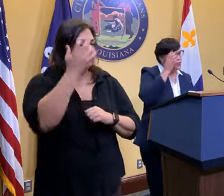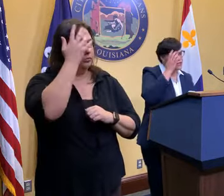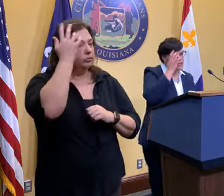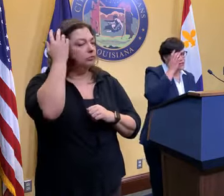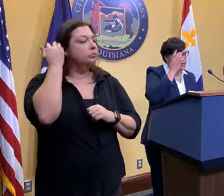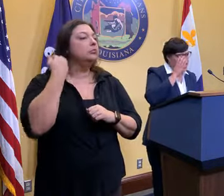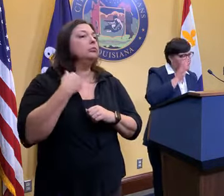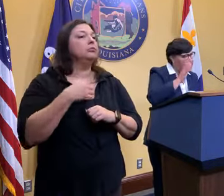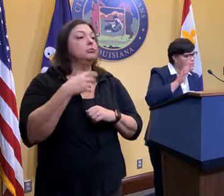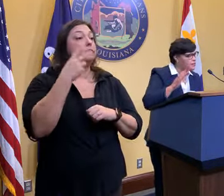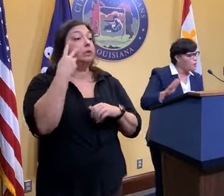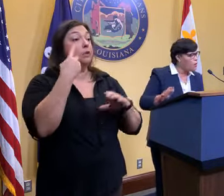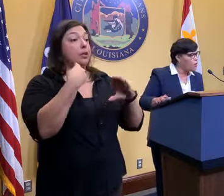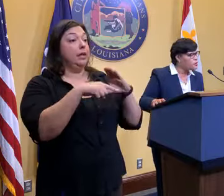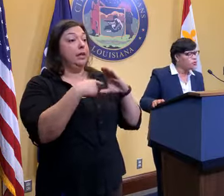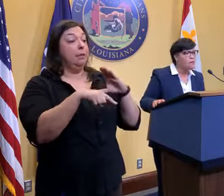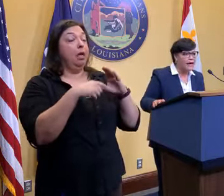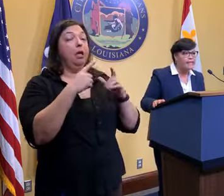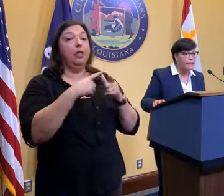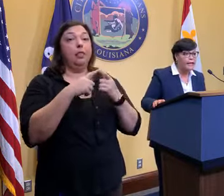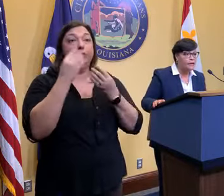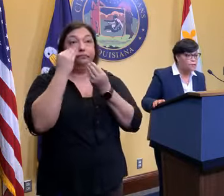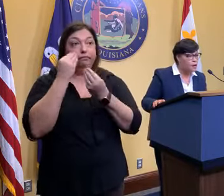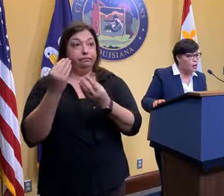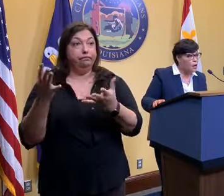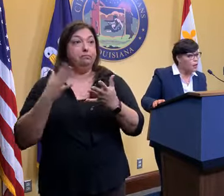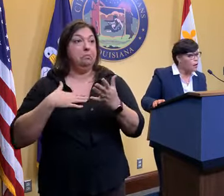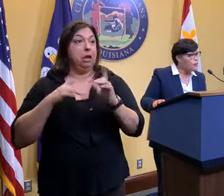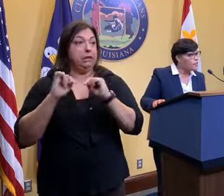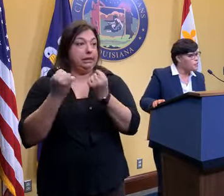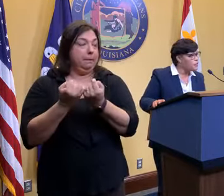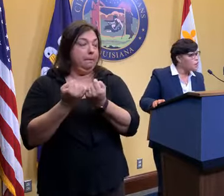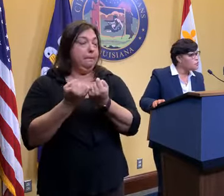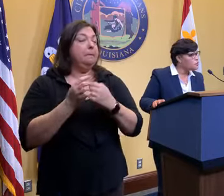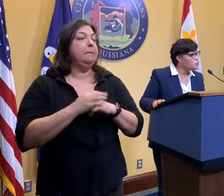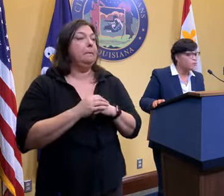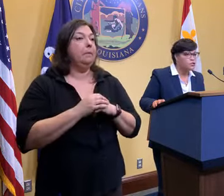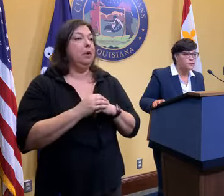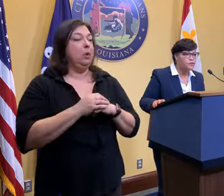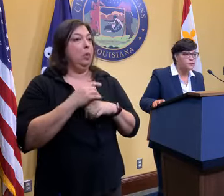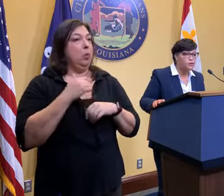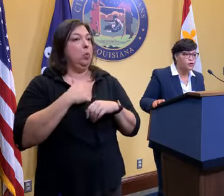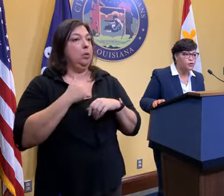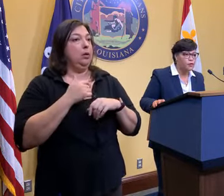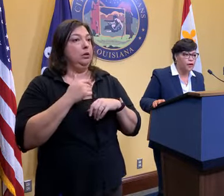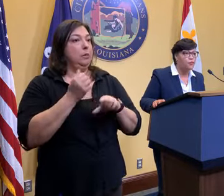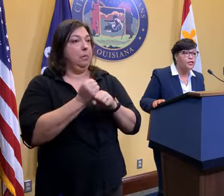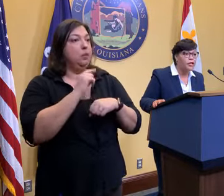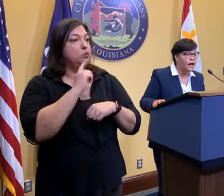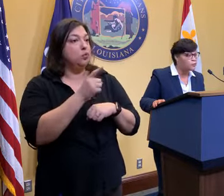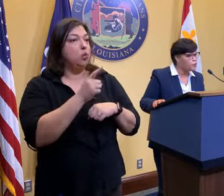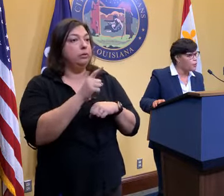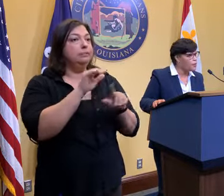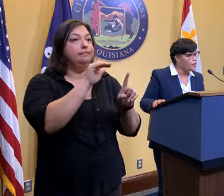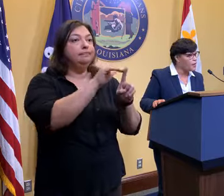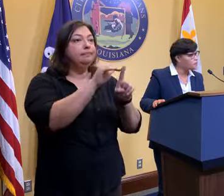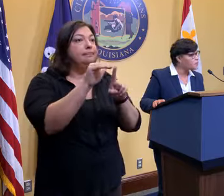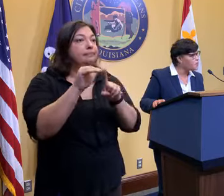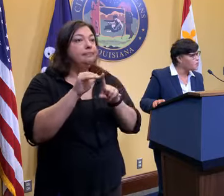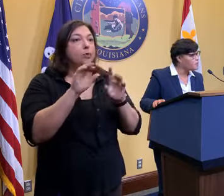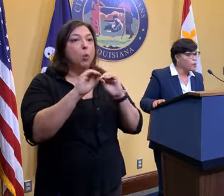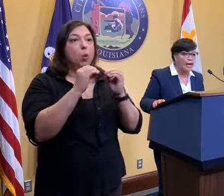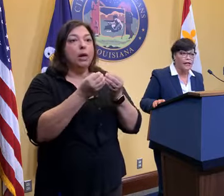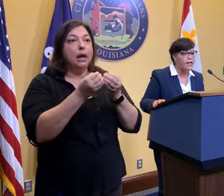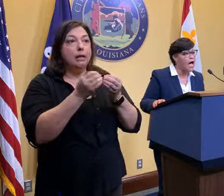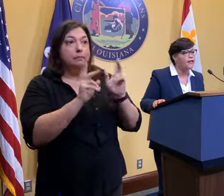After receiving that, passing it on to my team, we did our due diligence of assuring, okay, reaching out to the organizers,